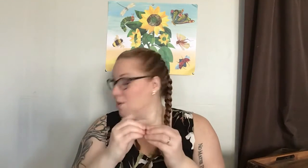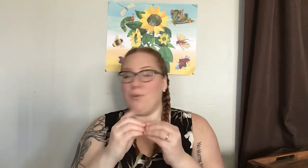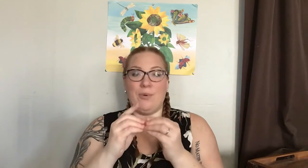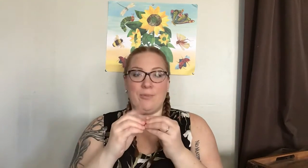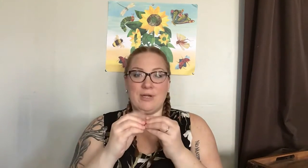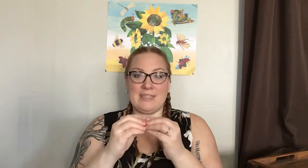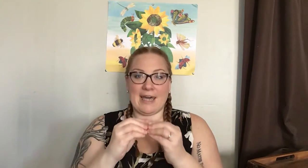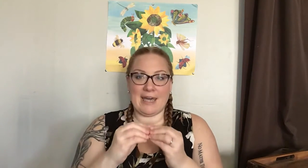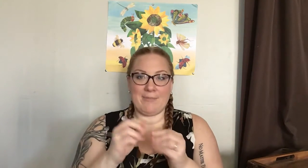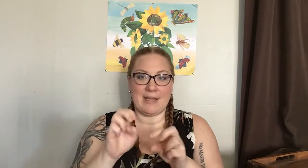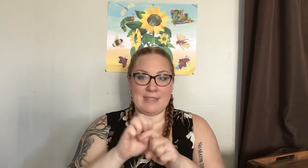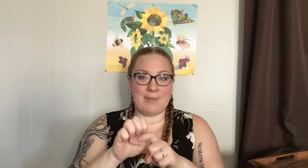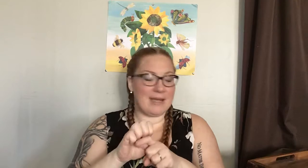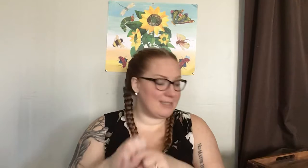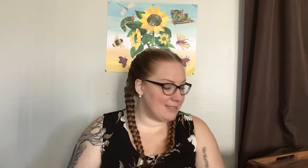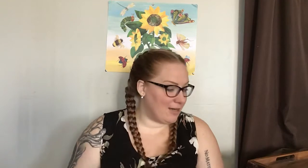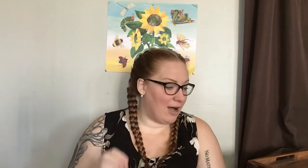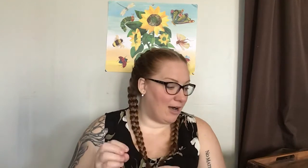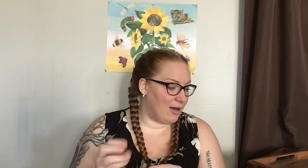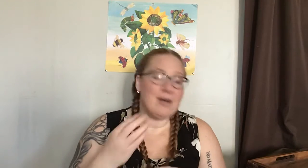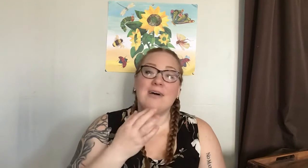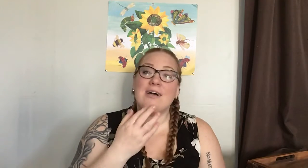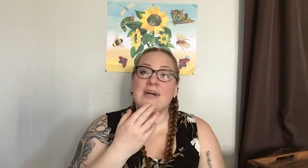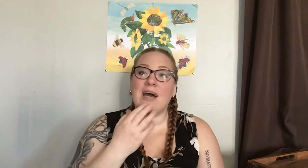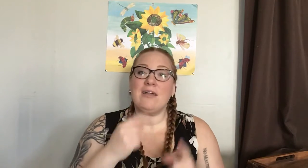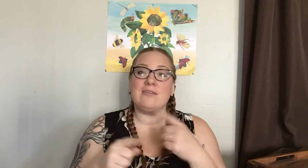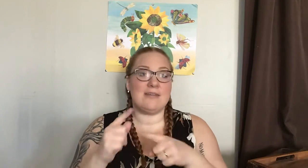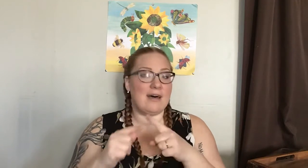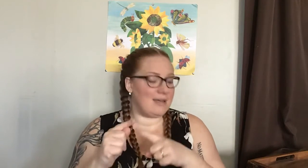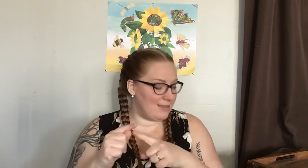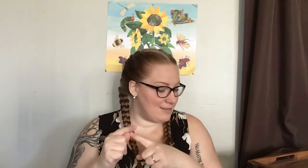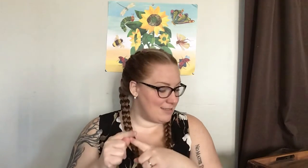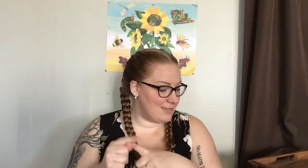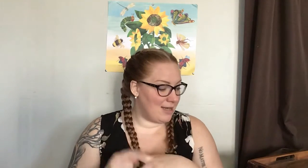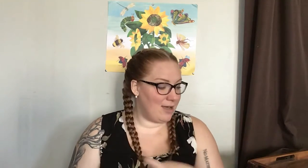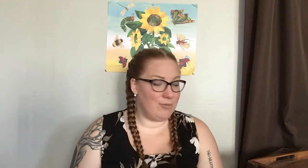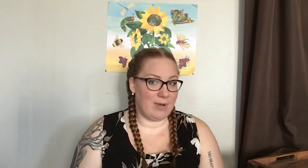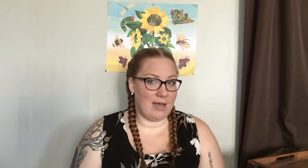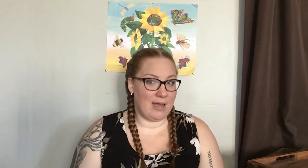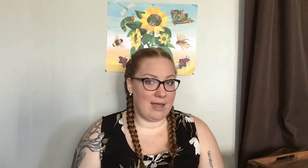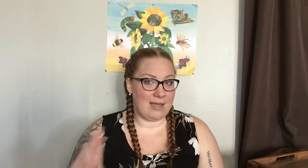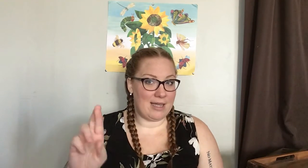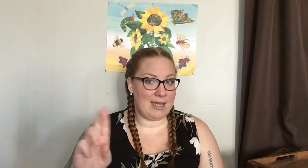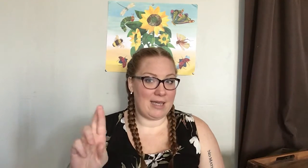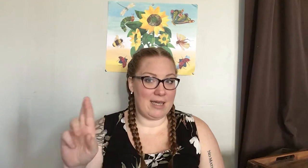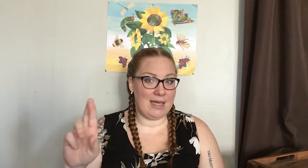too. One more time, let's practice our color signs. Ready?